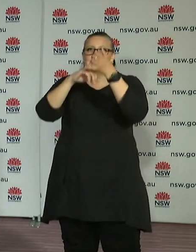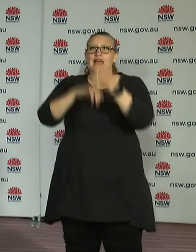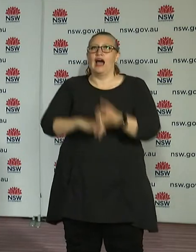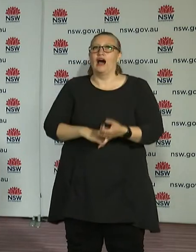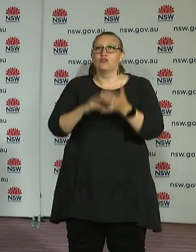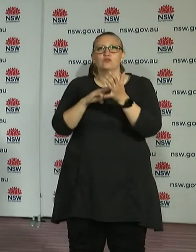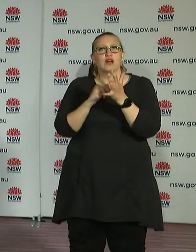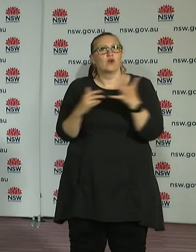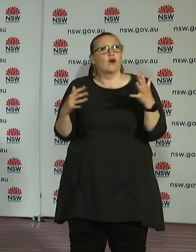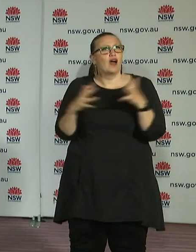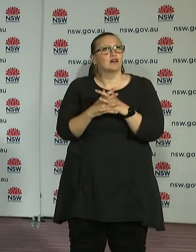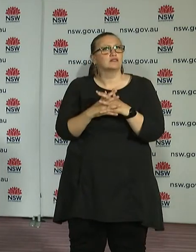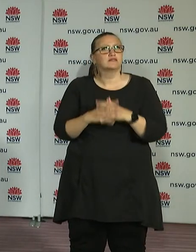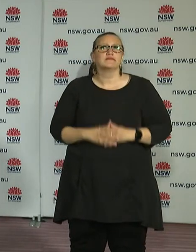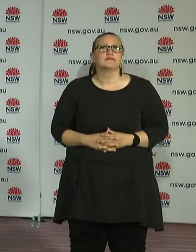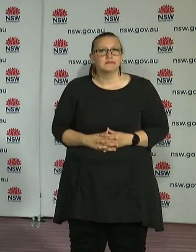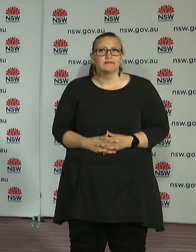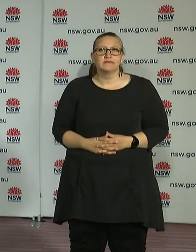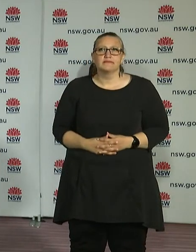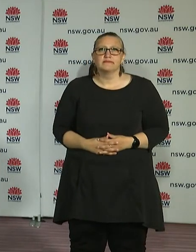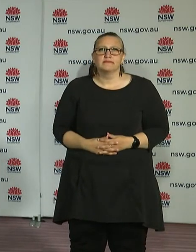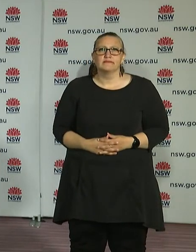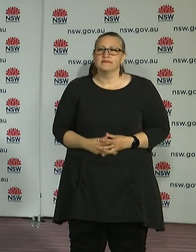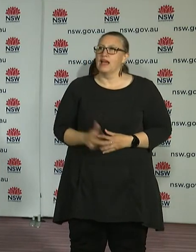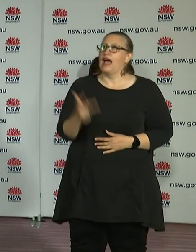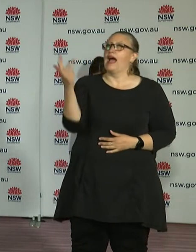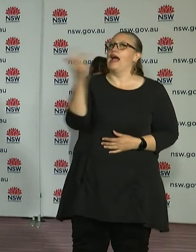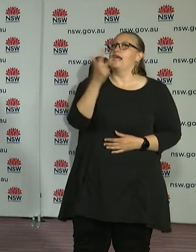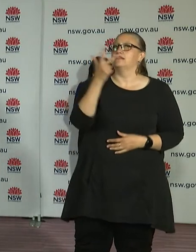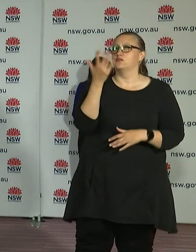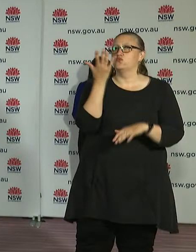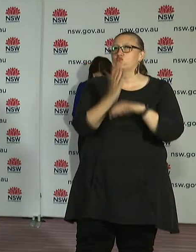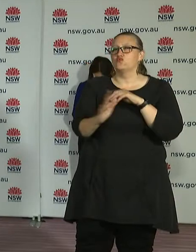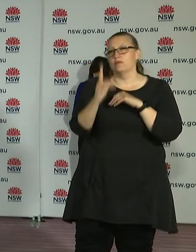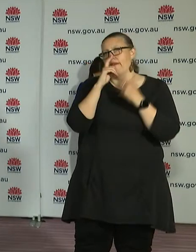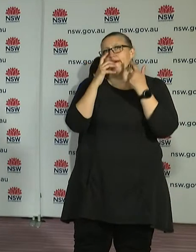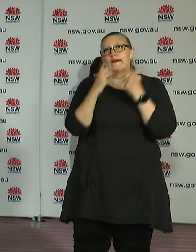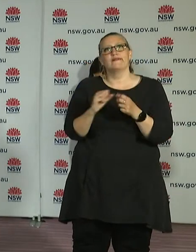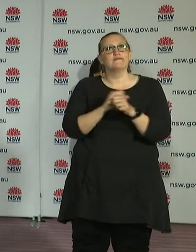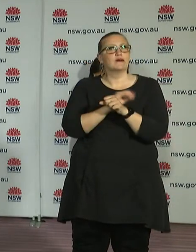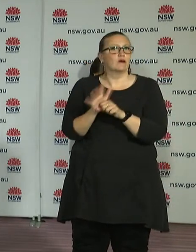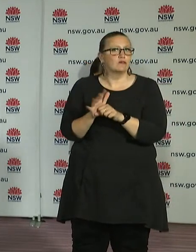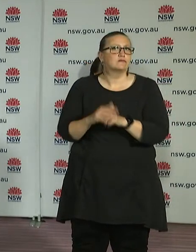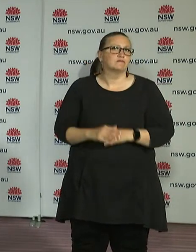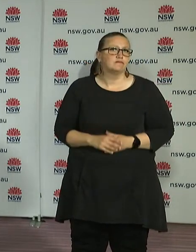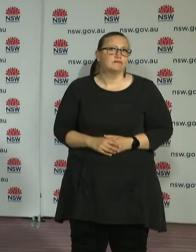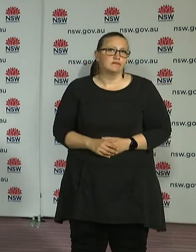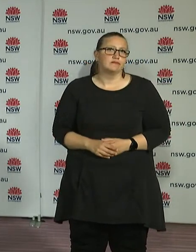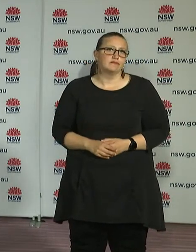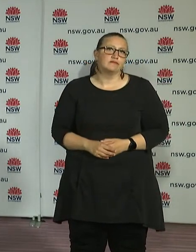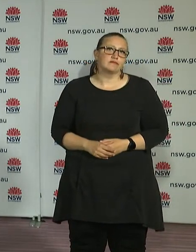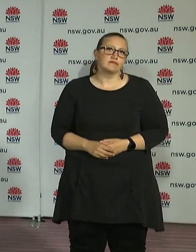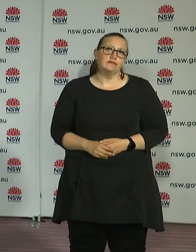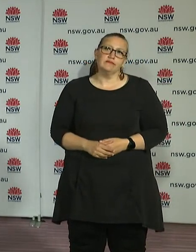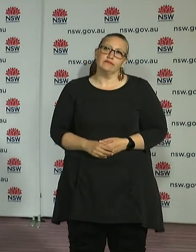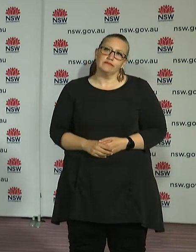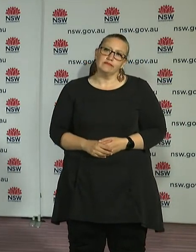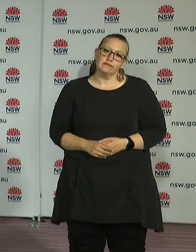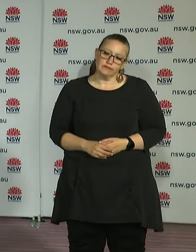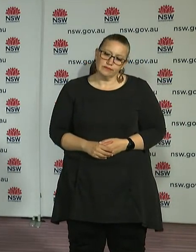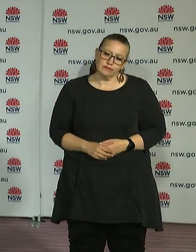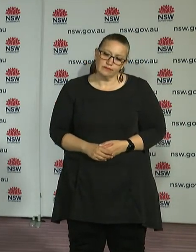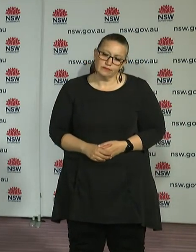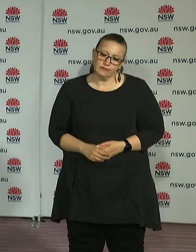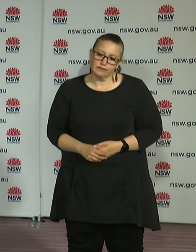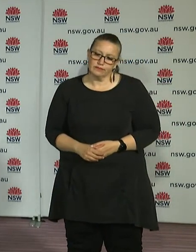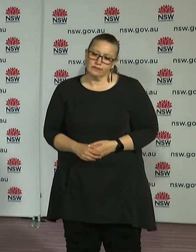South Wales local health district, we had 18 new COVID cases to 8 p.m. last night. And